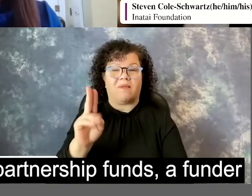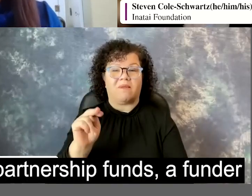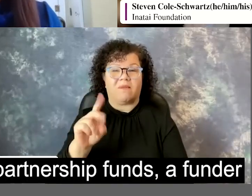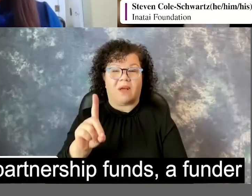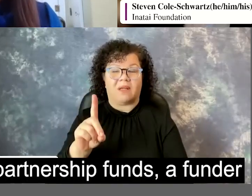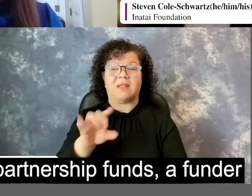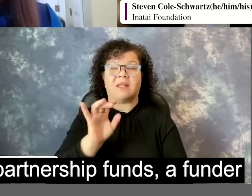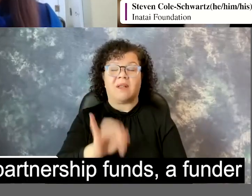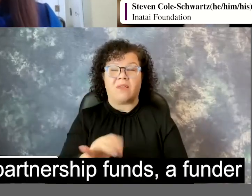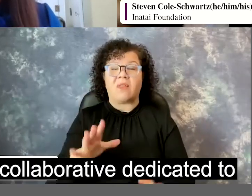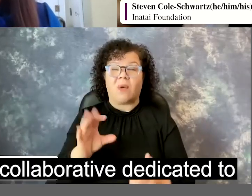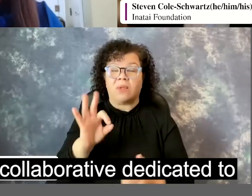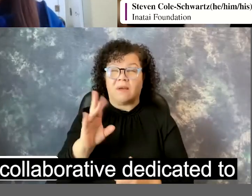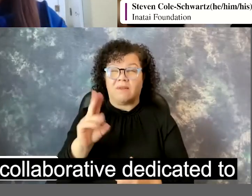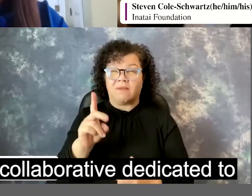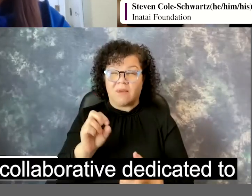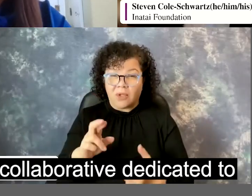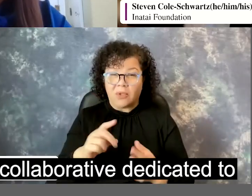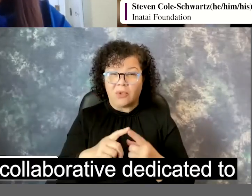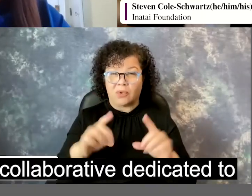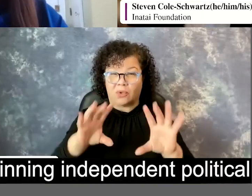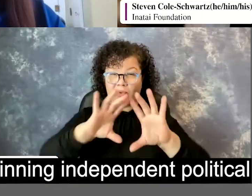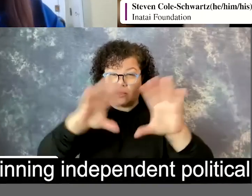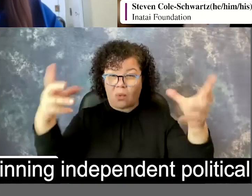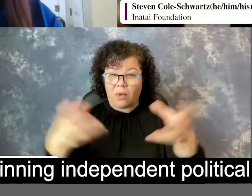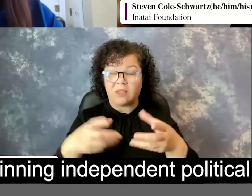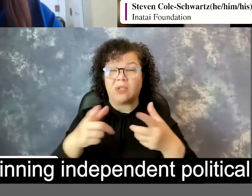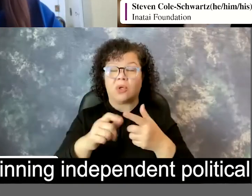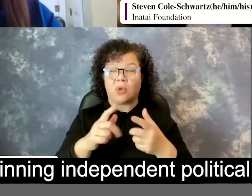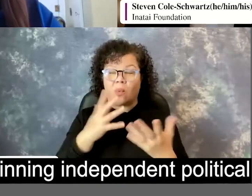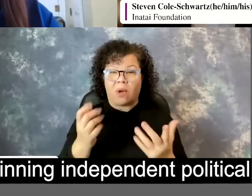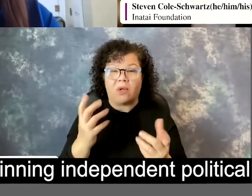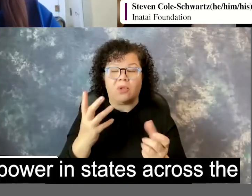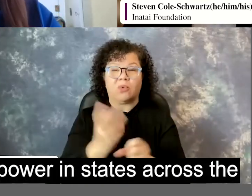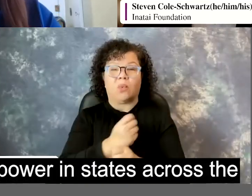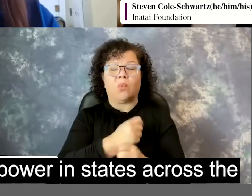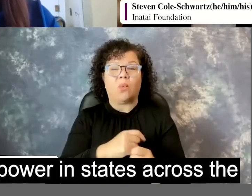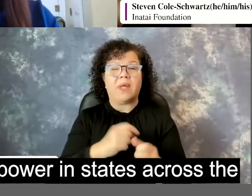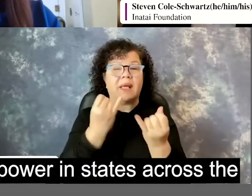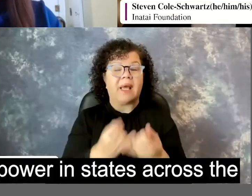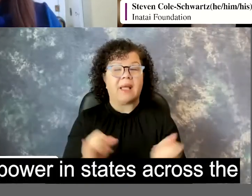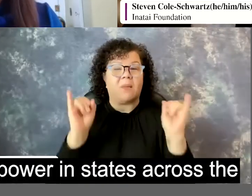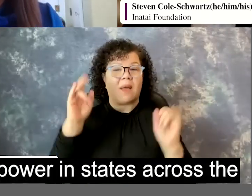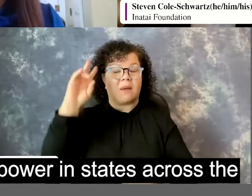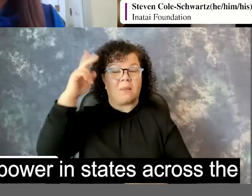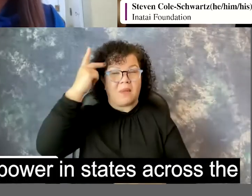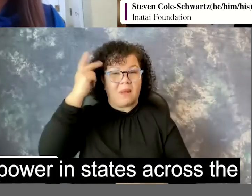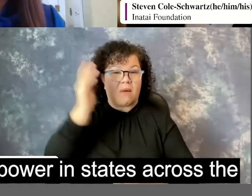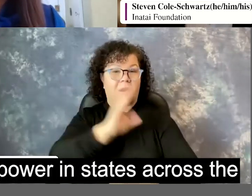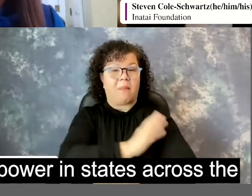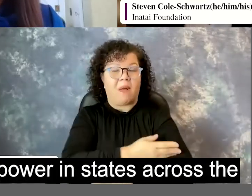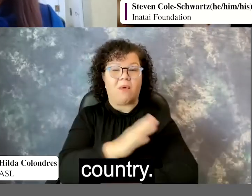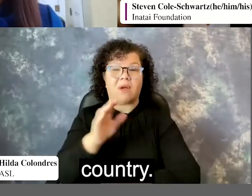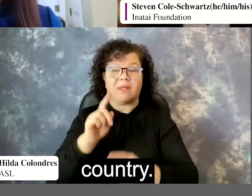funder collaborative dedicated to winning independent political power in states across the